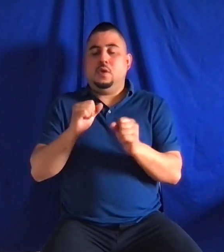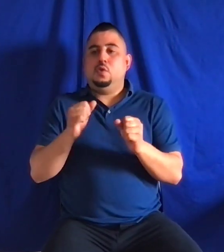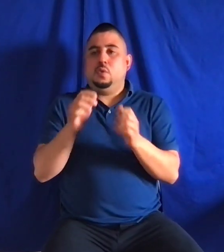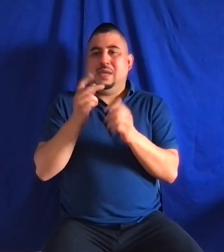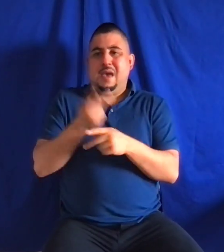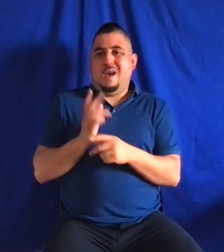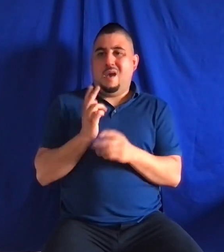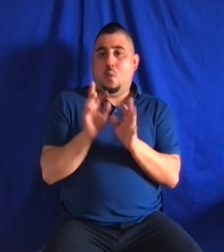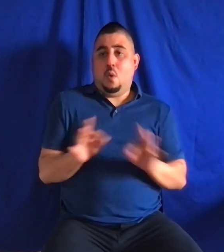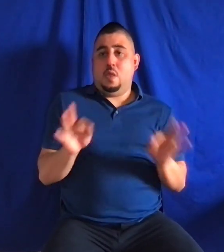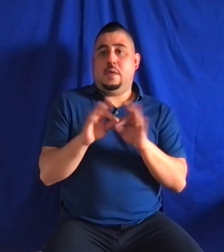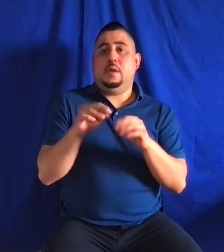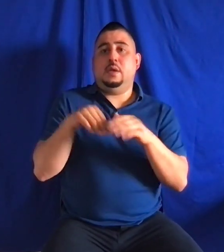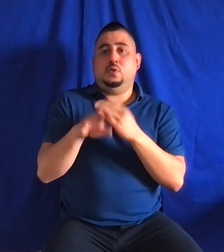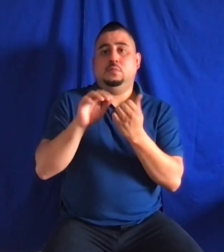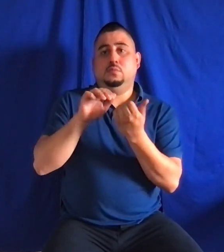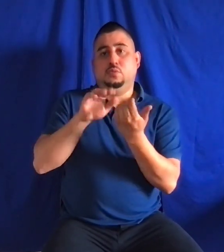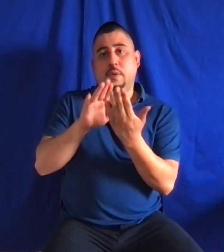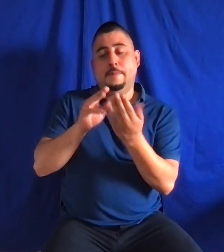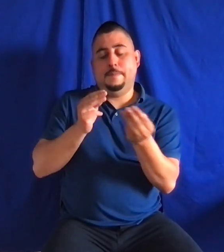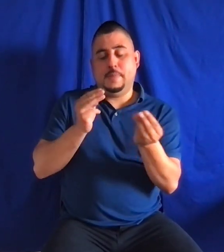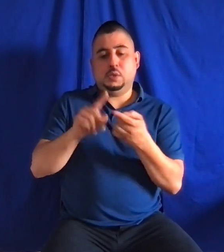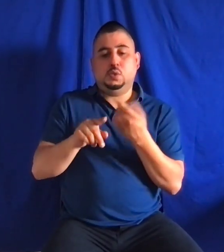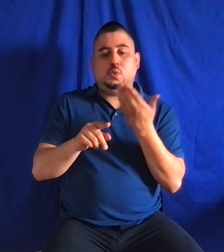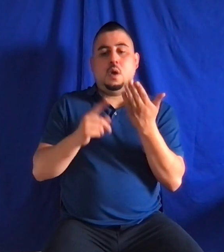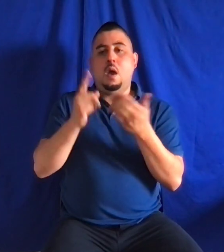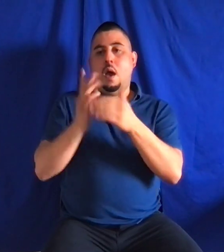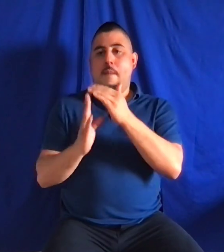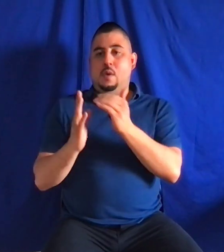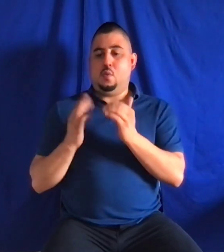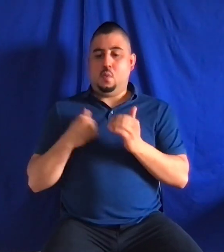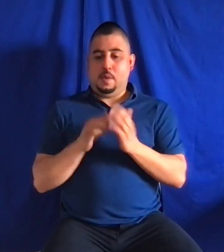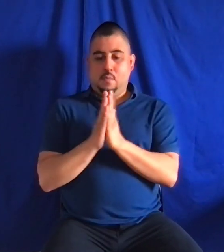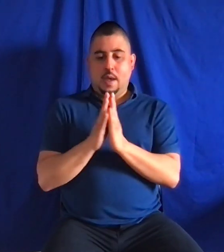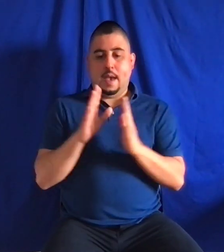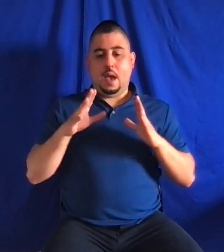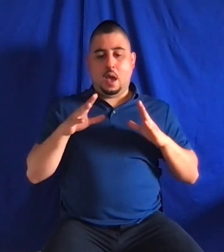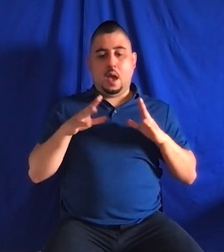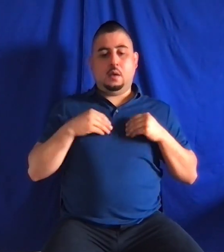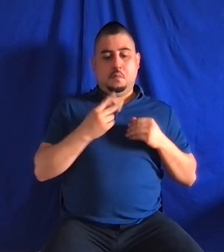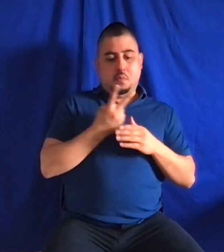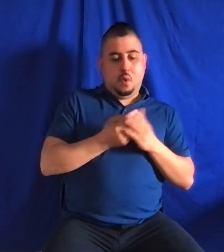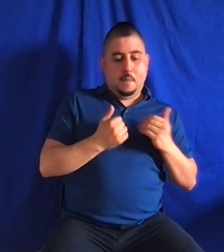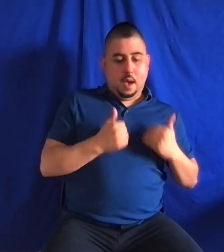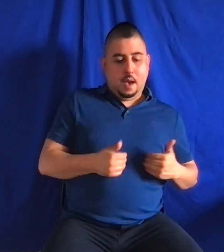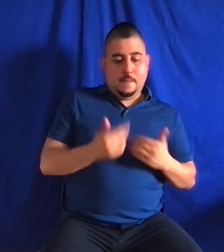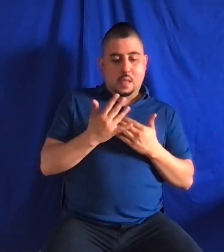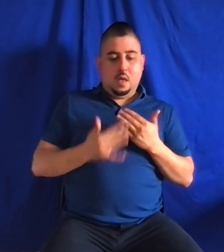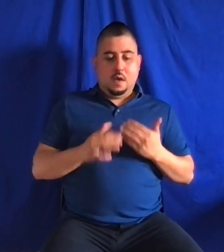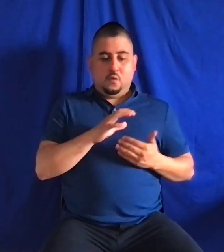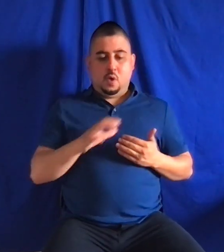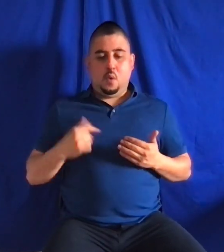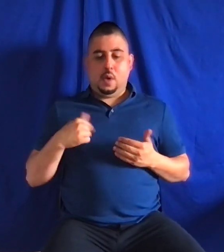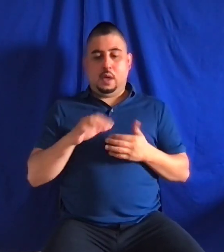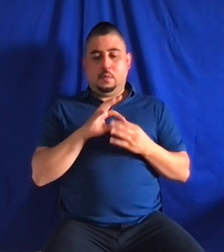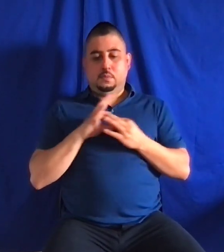your presence and minister to you. Humbly we pray that, partaking of the body and blood of Christ, we may be gathered into one by the Holy